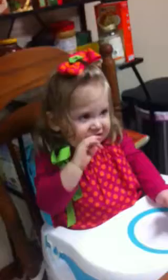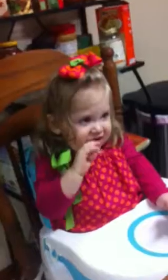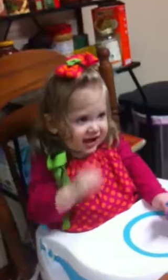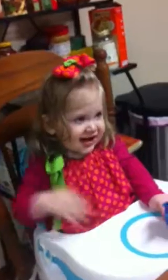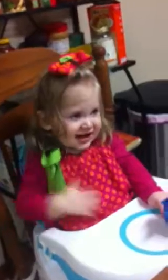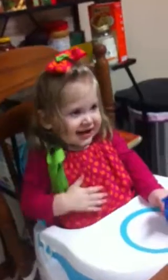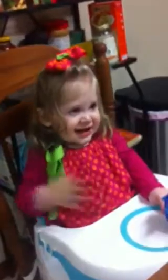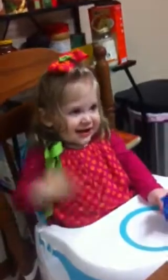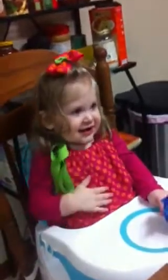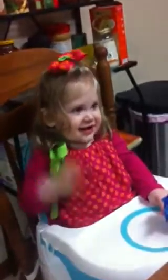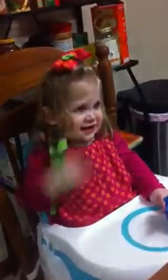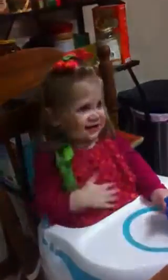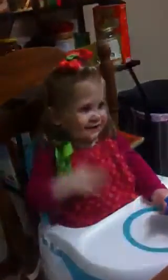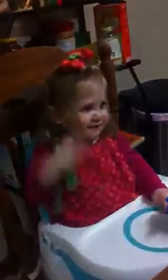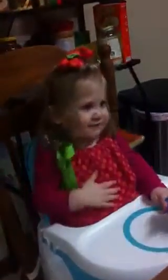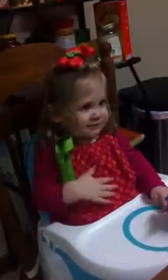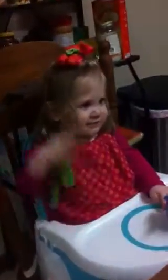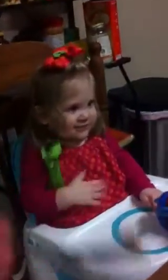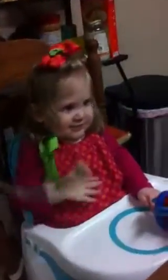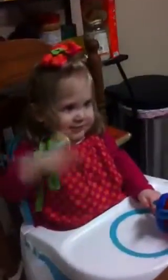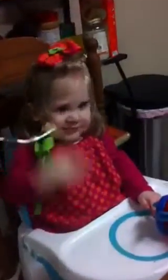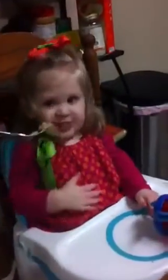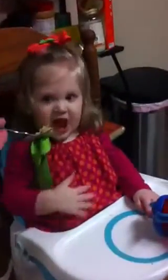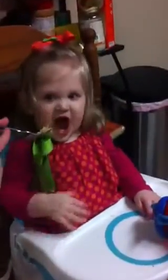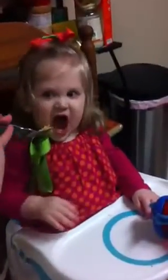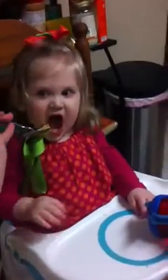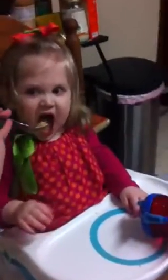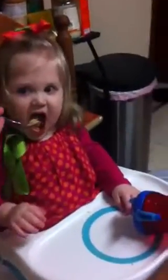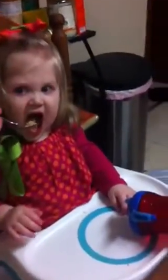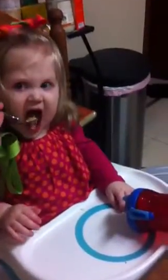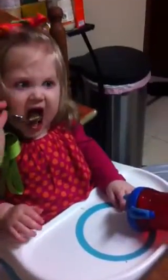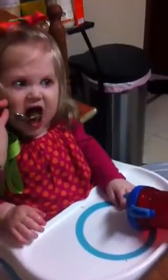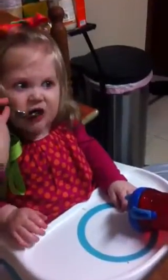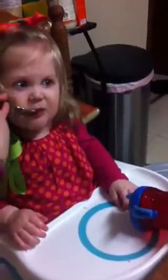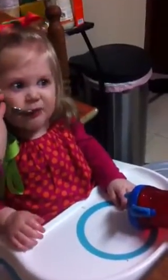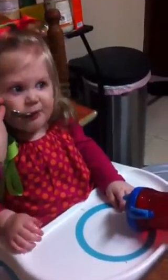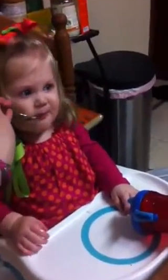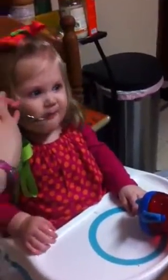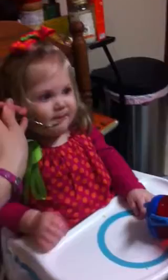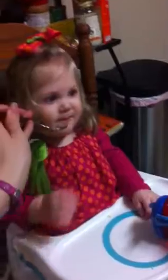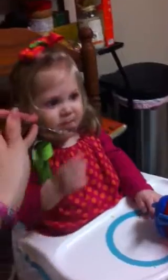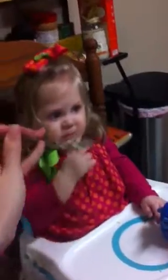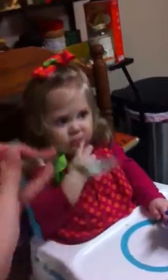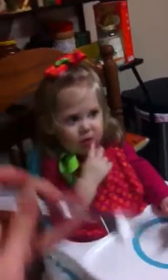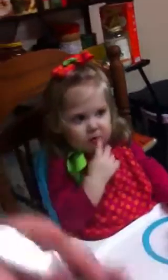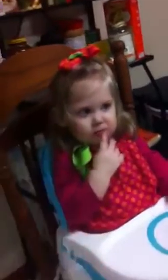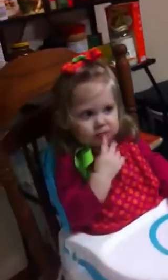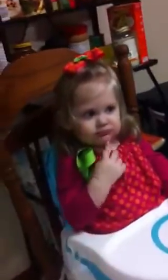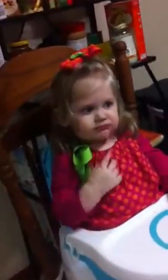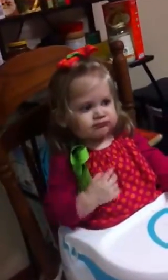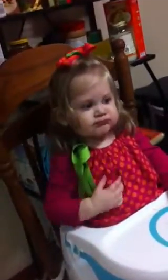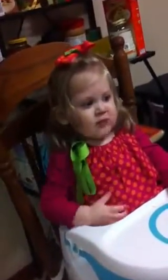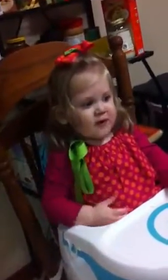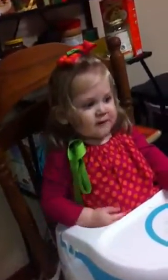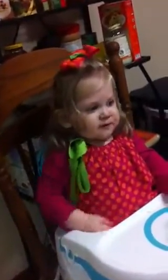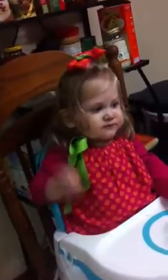More More please. Yay! Good job, girl. Stephen taught her to rub her belly